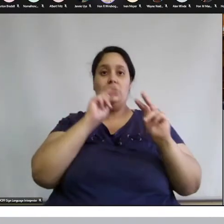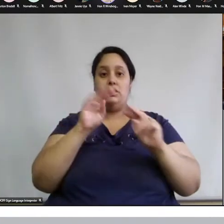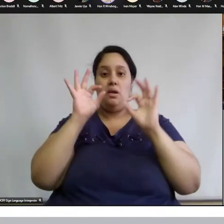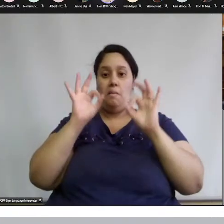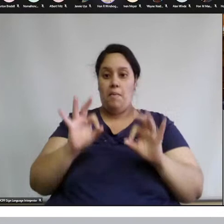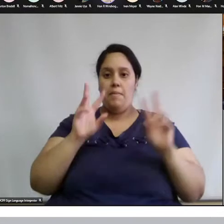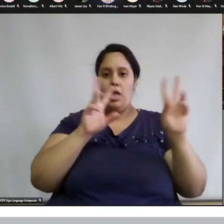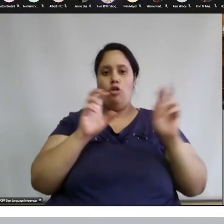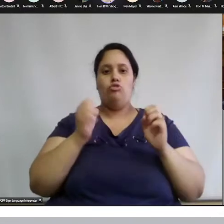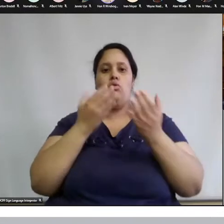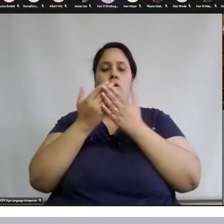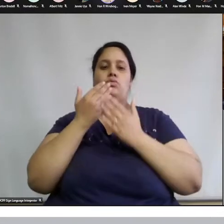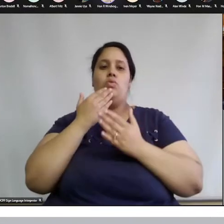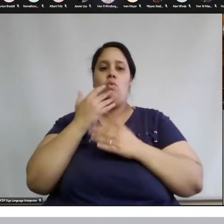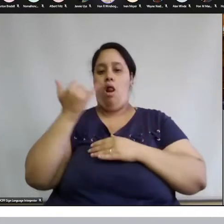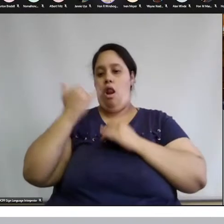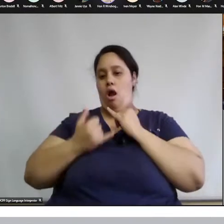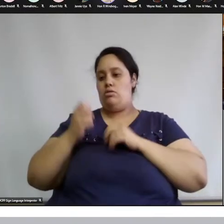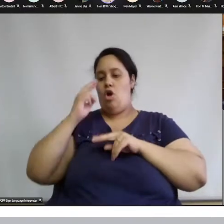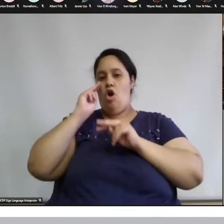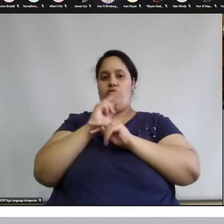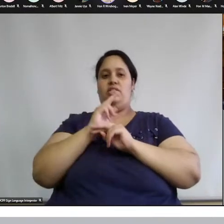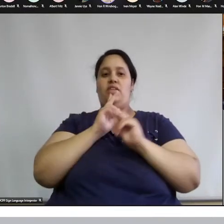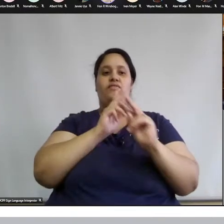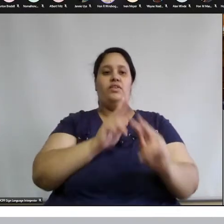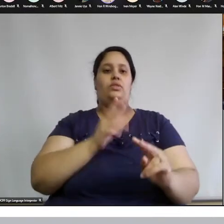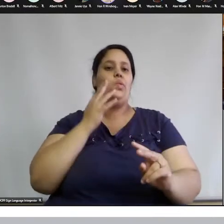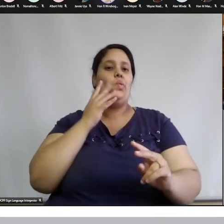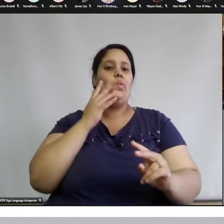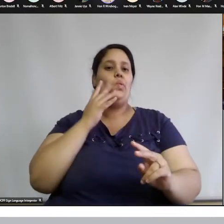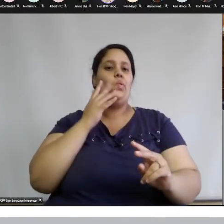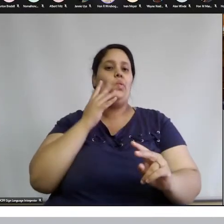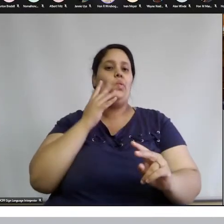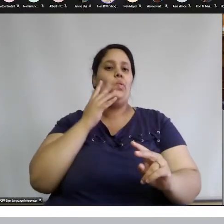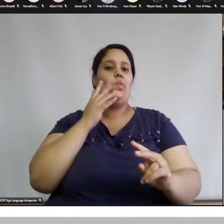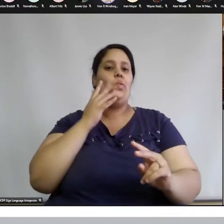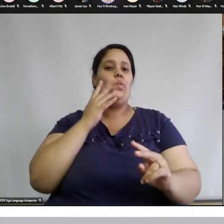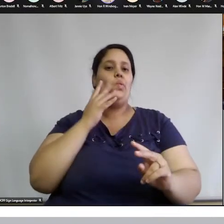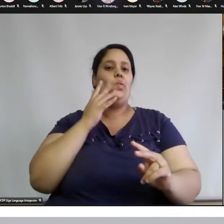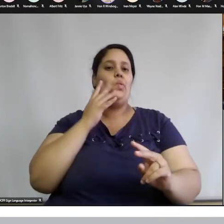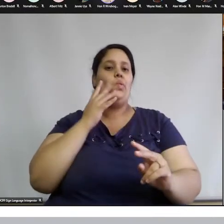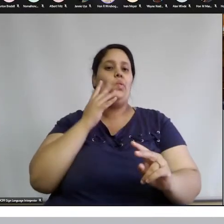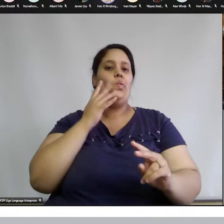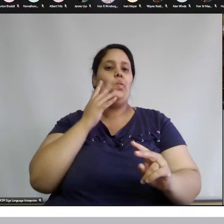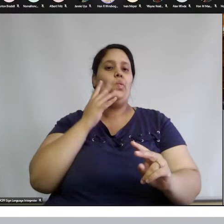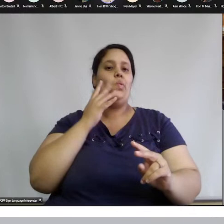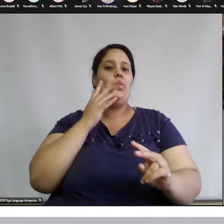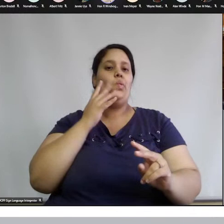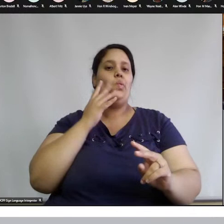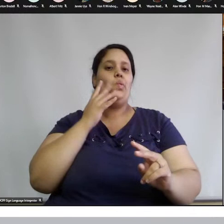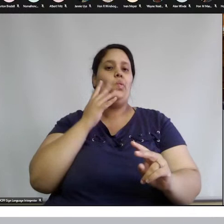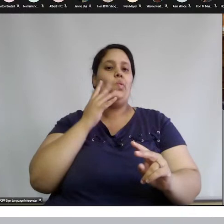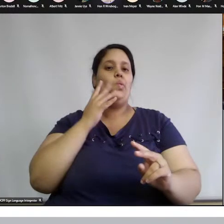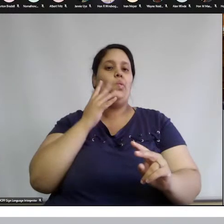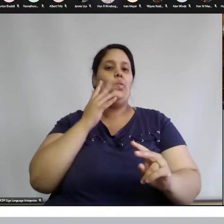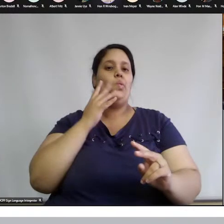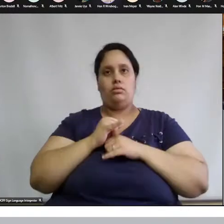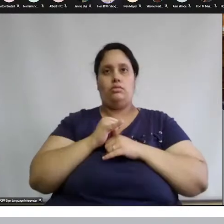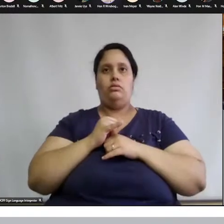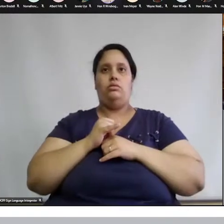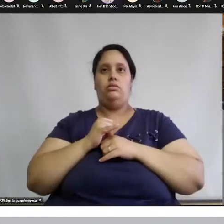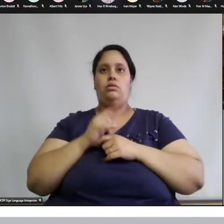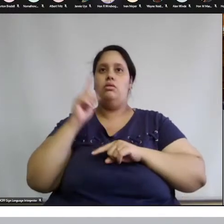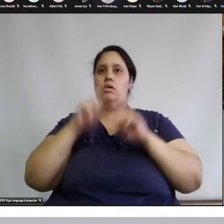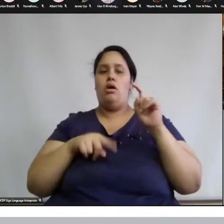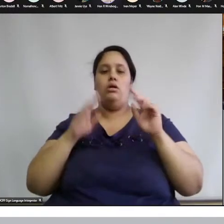to the issue raised in our last oversight visit when we were told that Worcester Community Health Center is sometimes